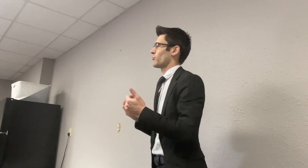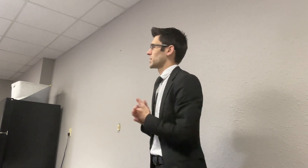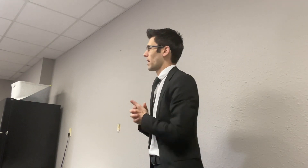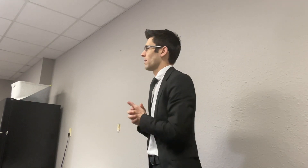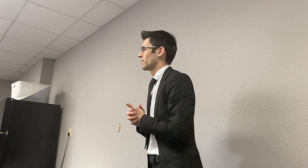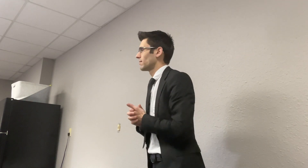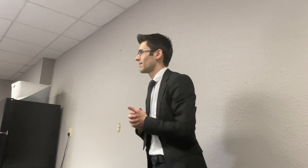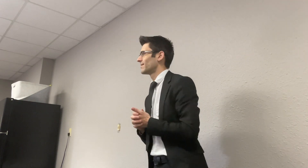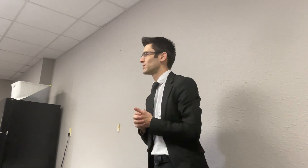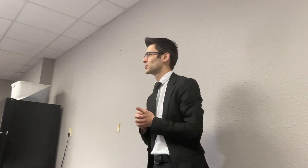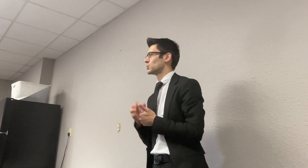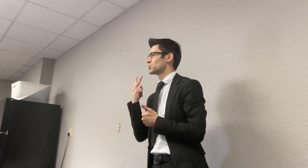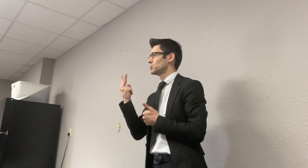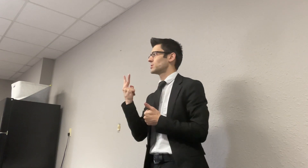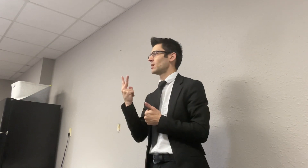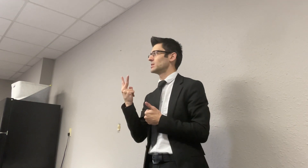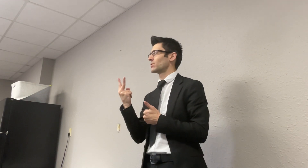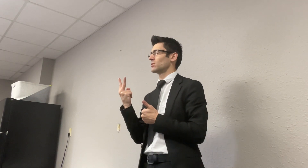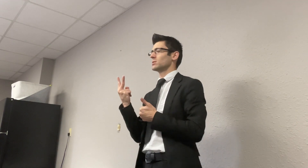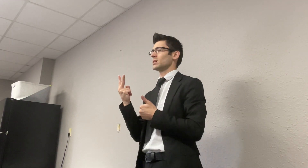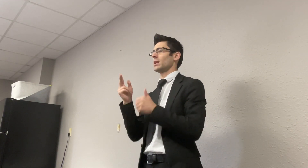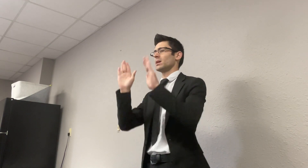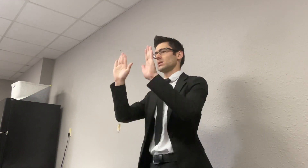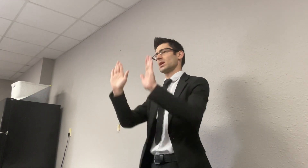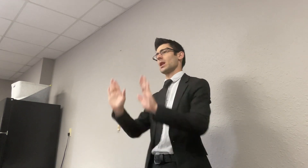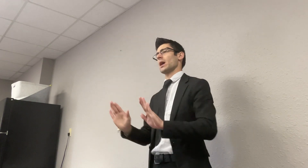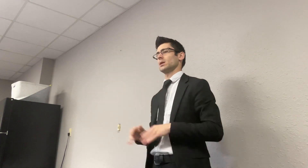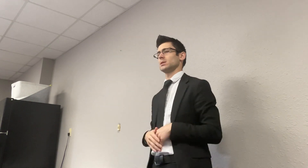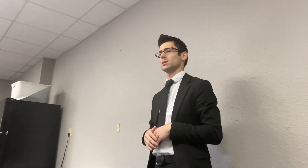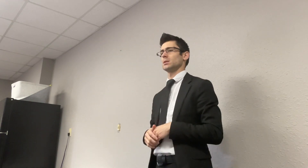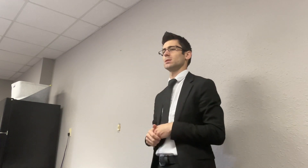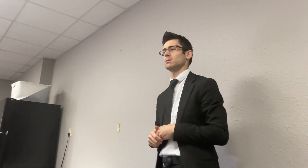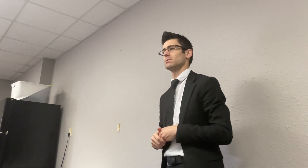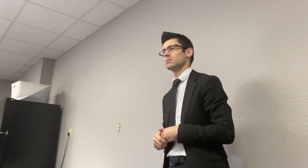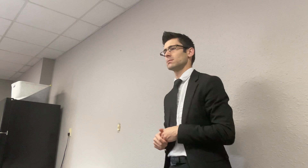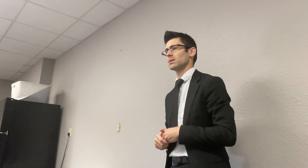Sunday. So there's two signs for Sunday. Cool. Sunday. Okay.